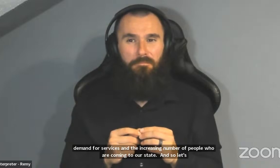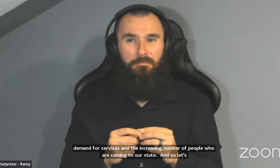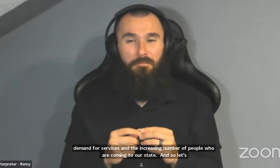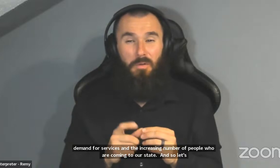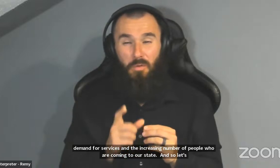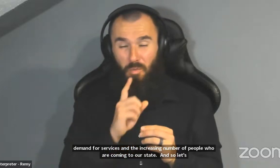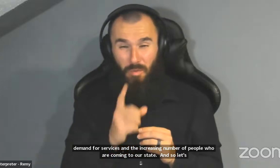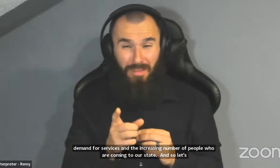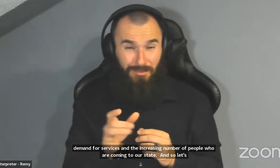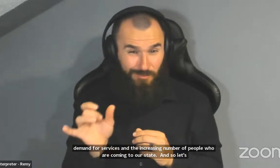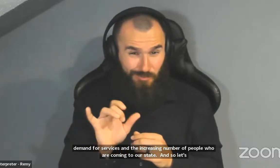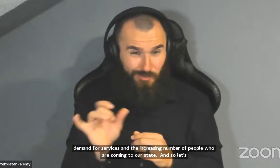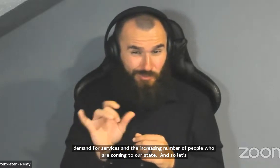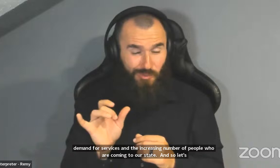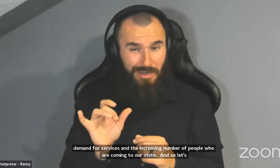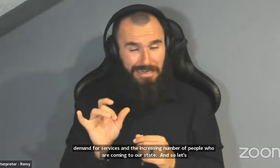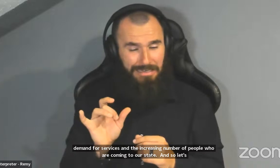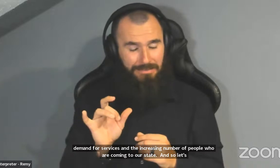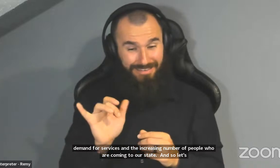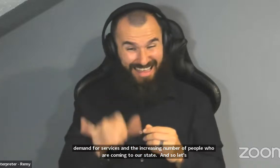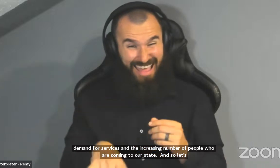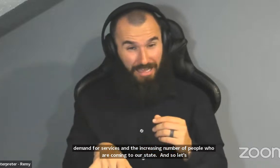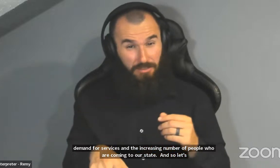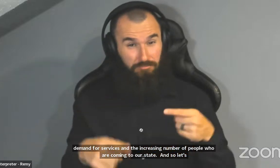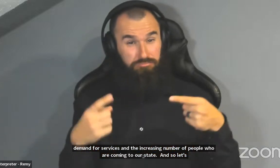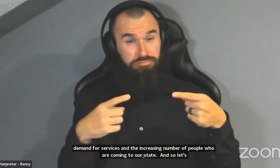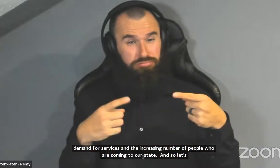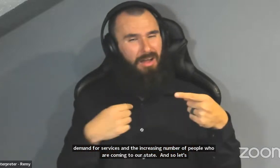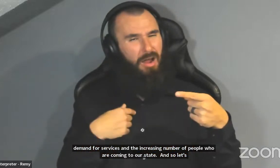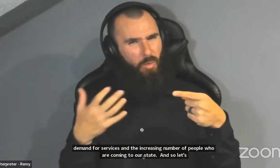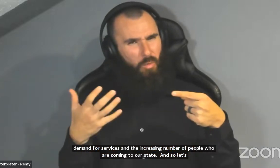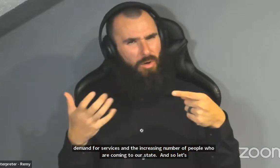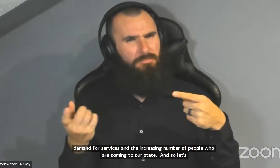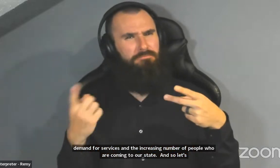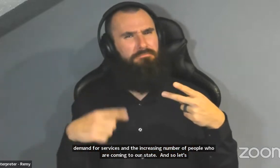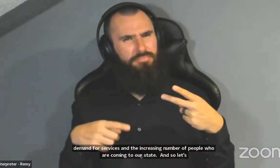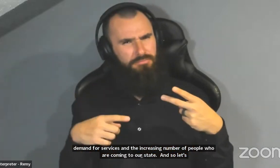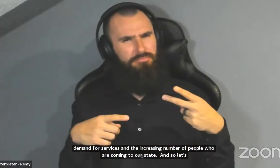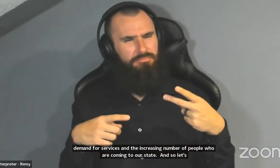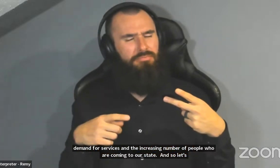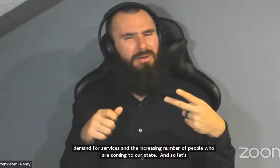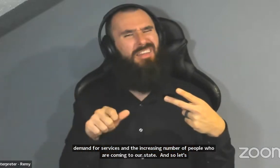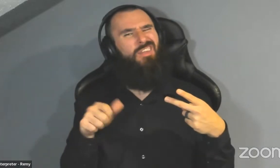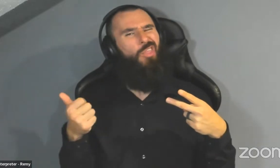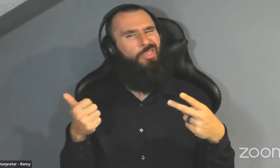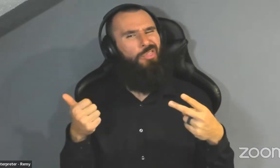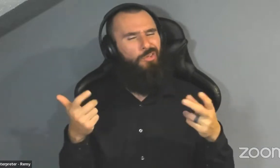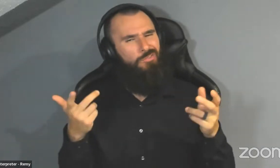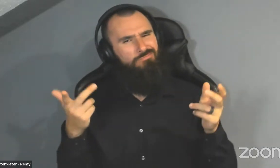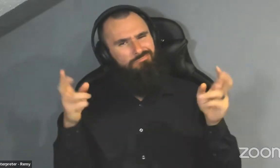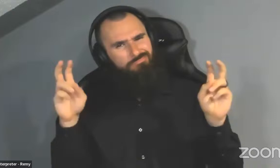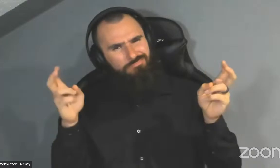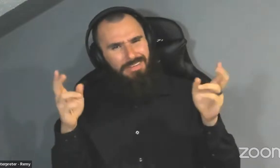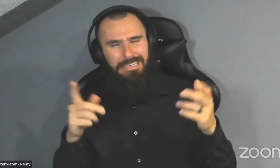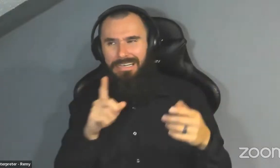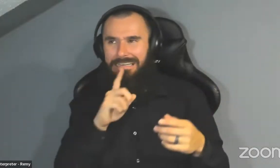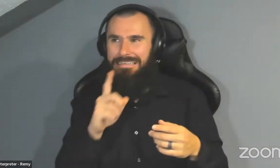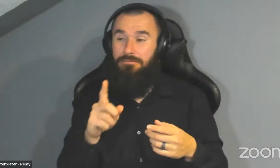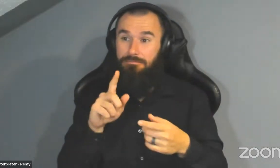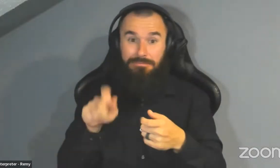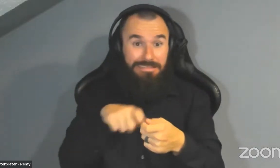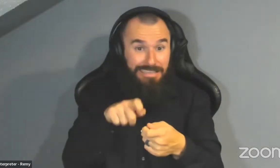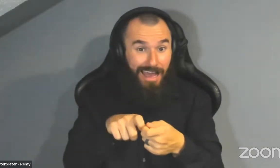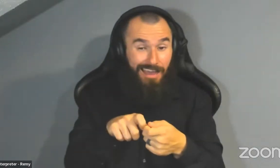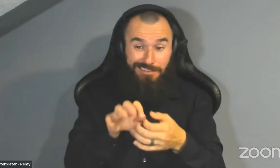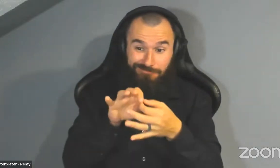want to talk about another topic that's not related to the SSP services, but the topic